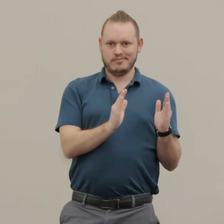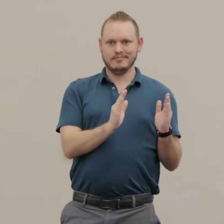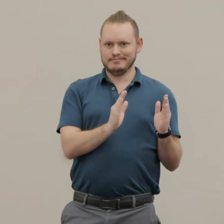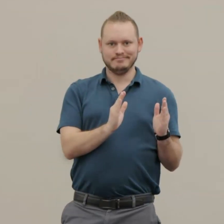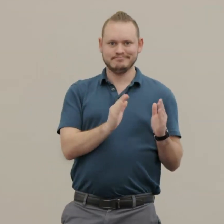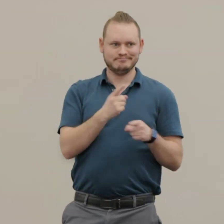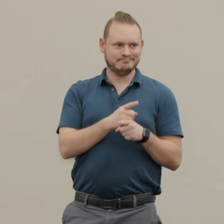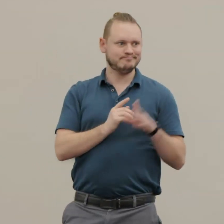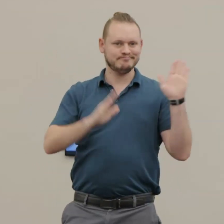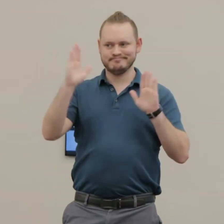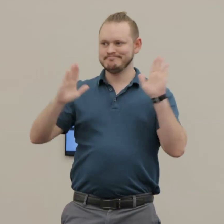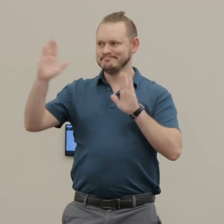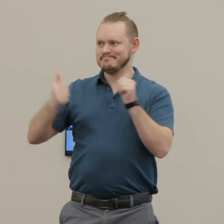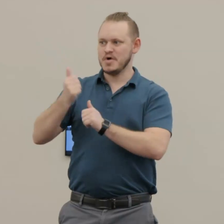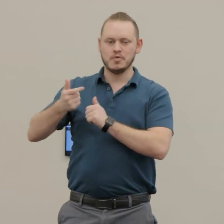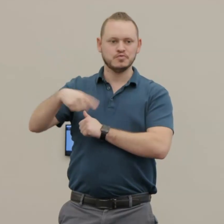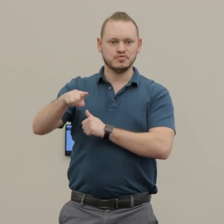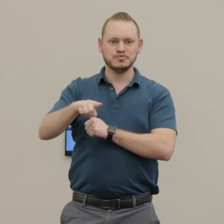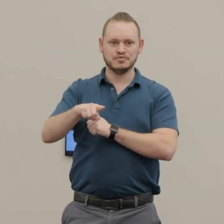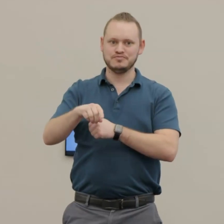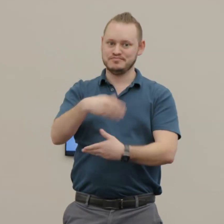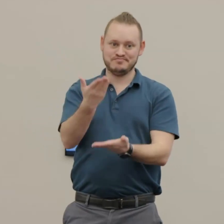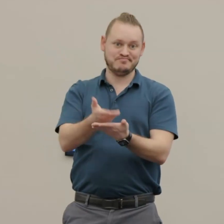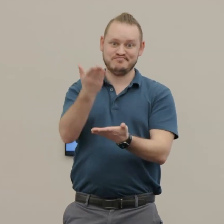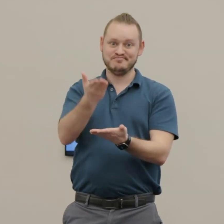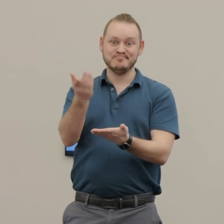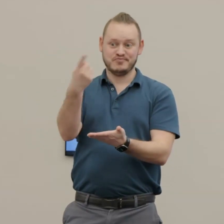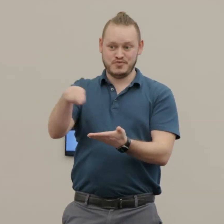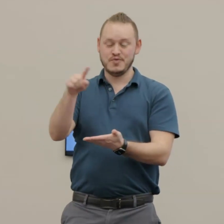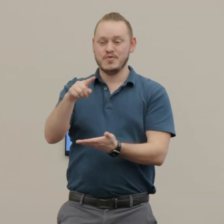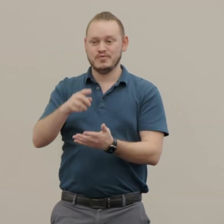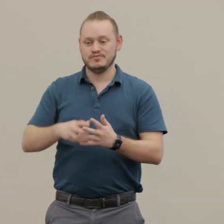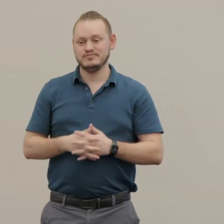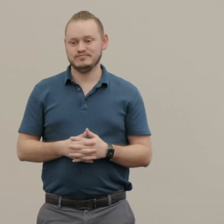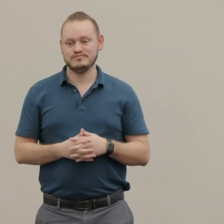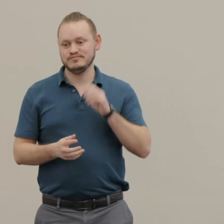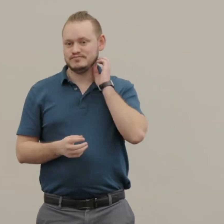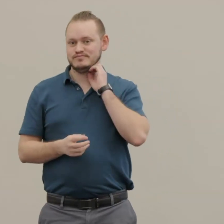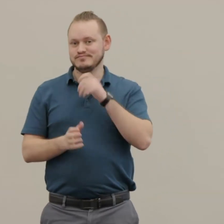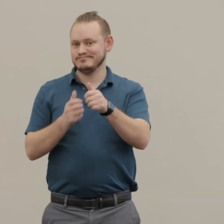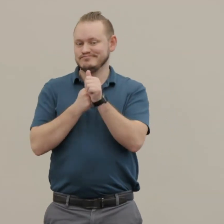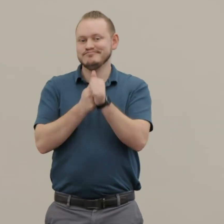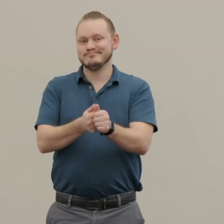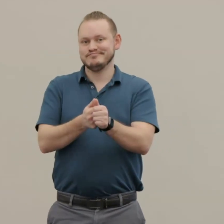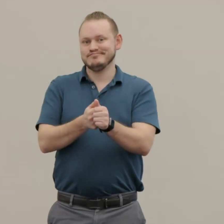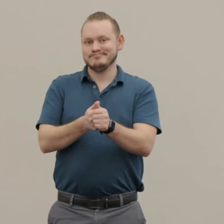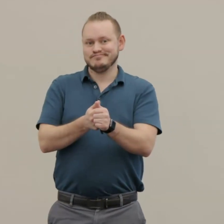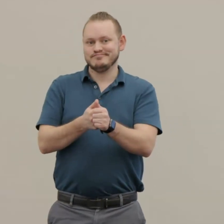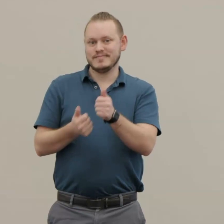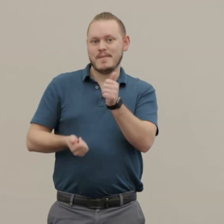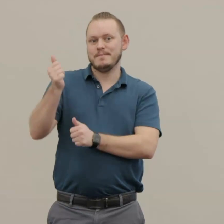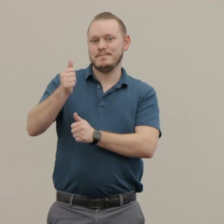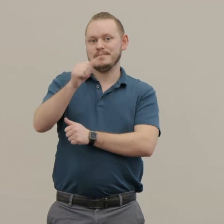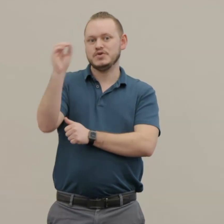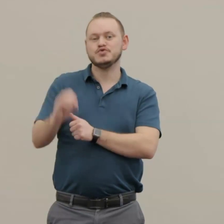It is shown that y'all are amongst the majority when you made that decision.